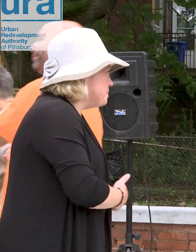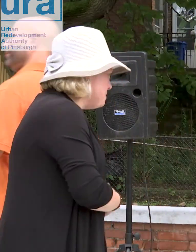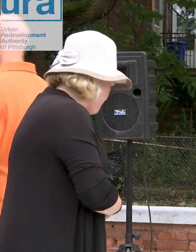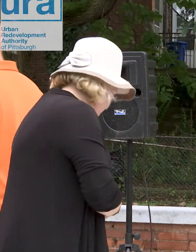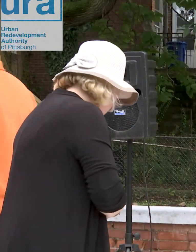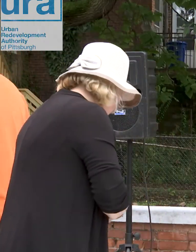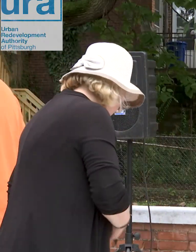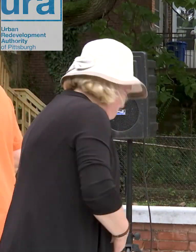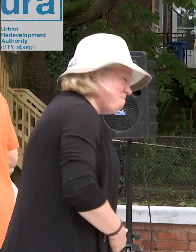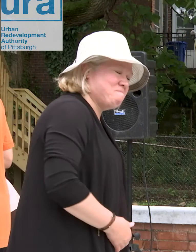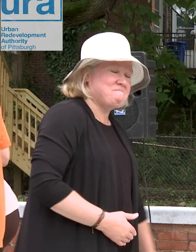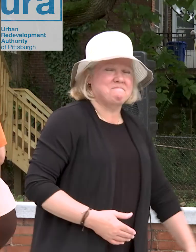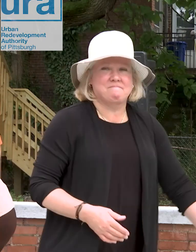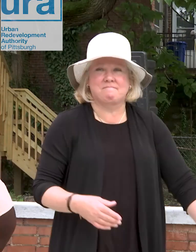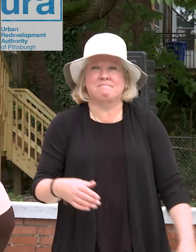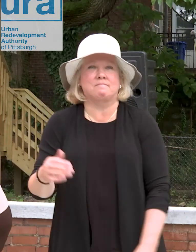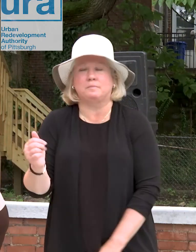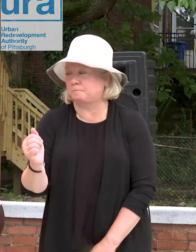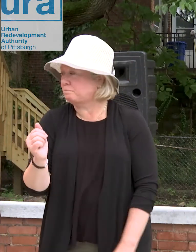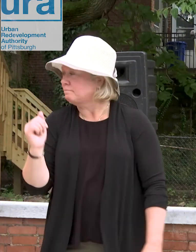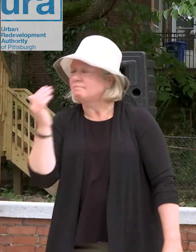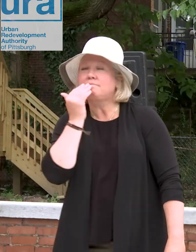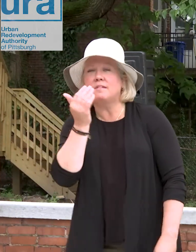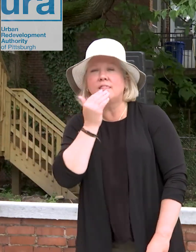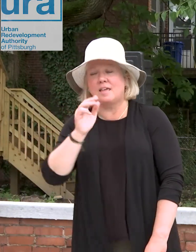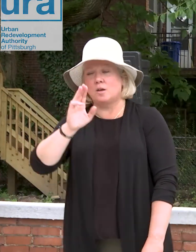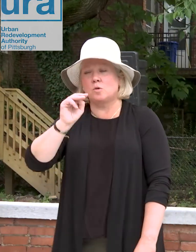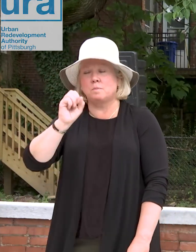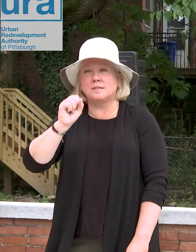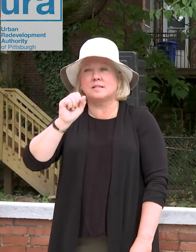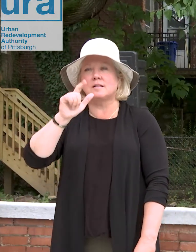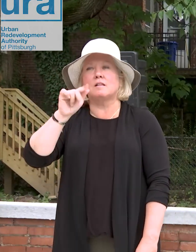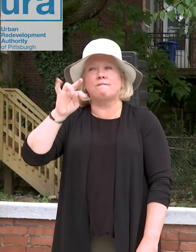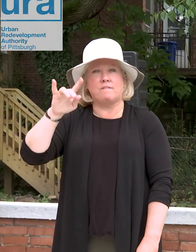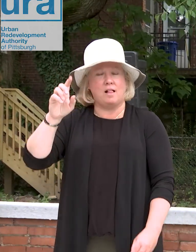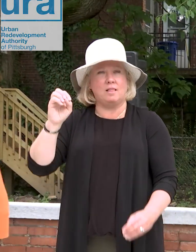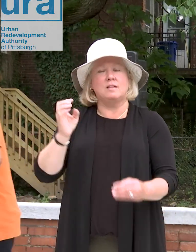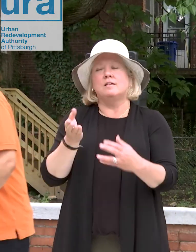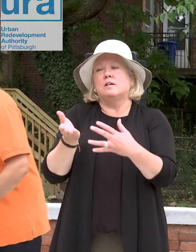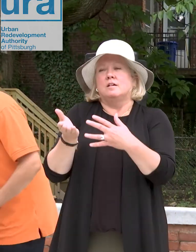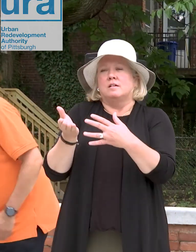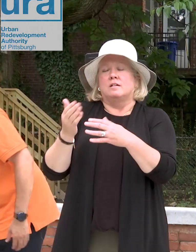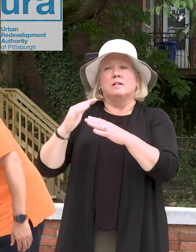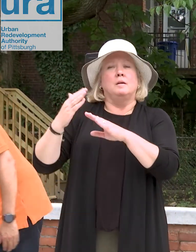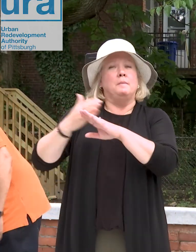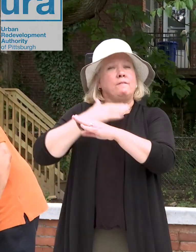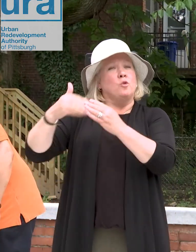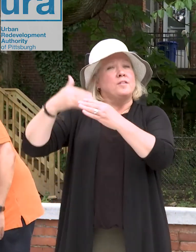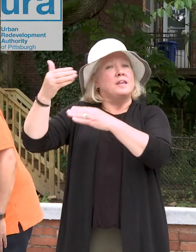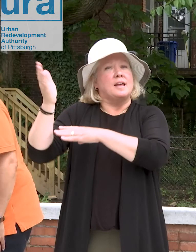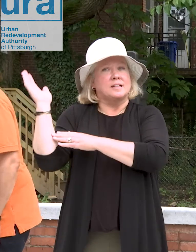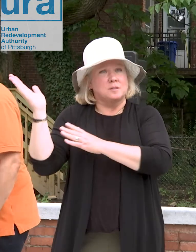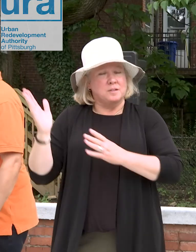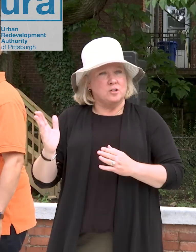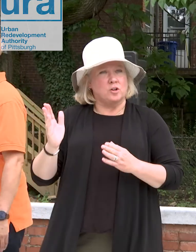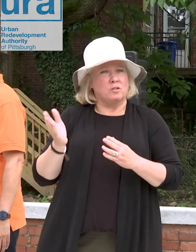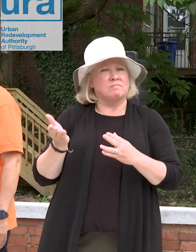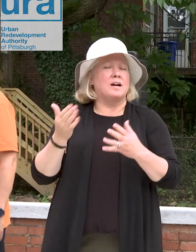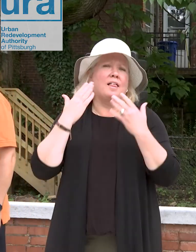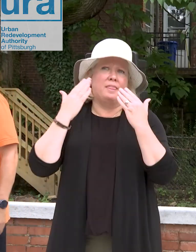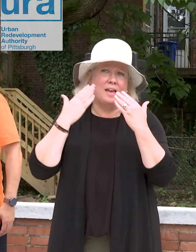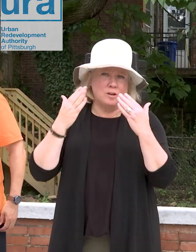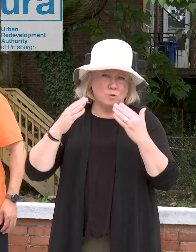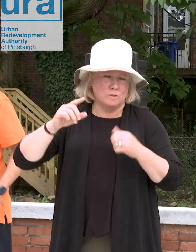Thank you, Mrs. Lavelle. And so I would like to take a quick break and thank a few folks before we bring up our next speaker. So this work is not